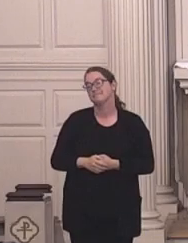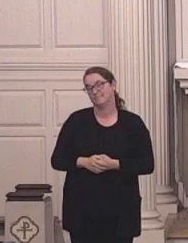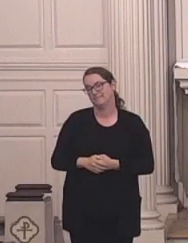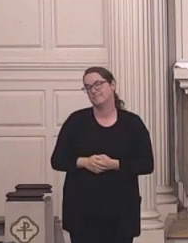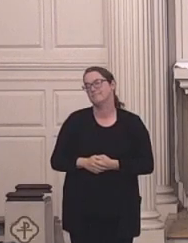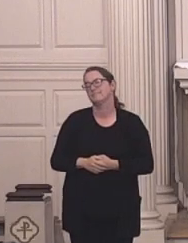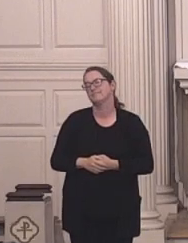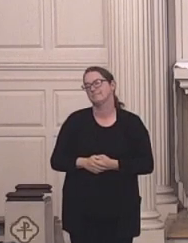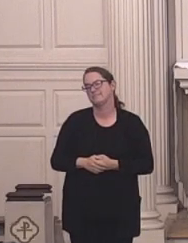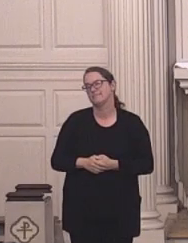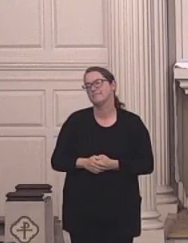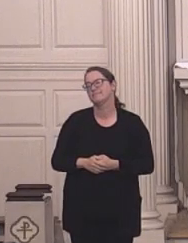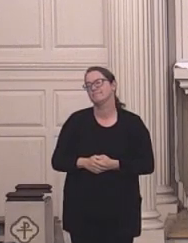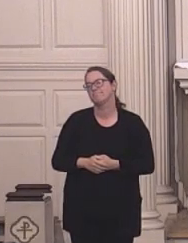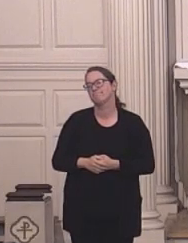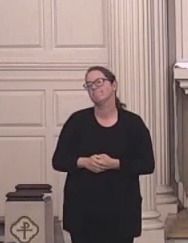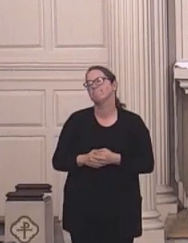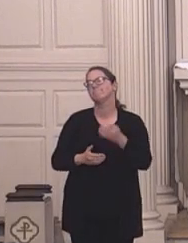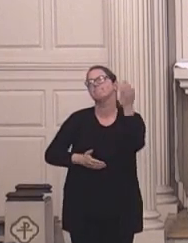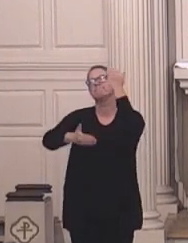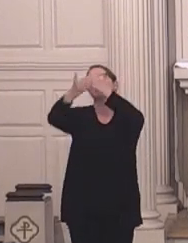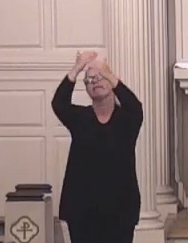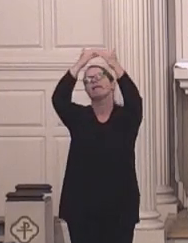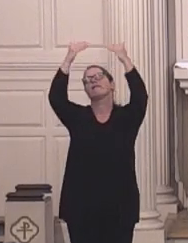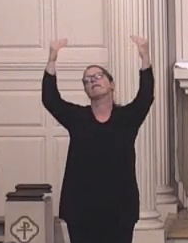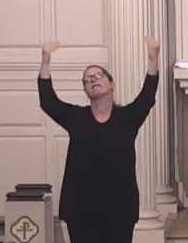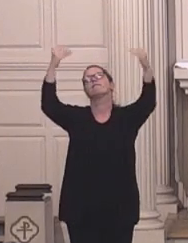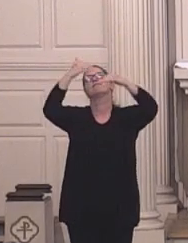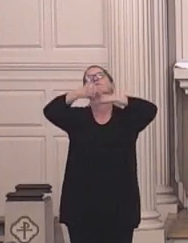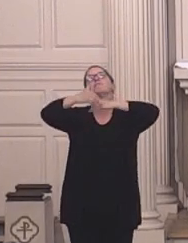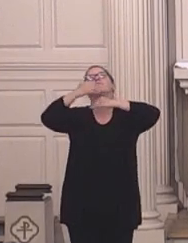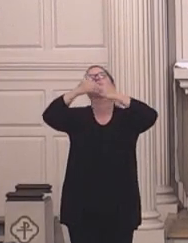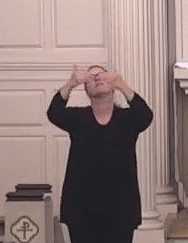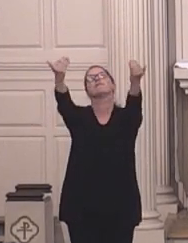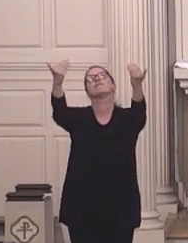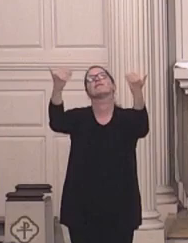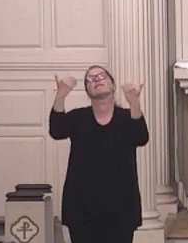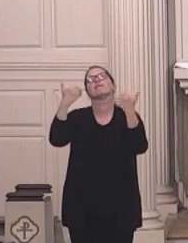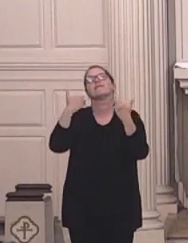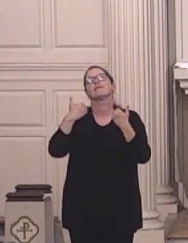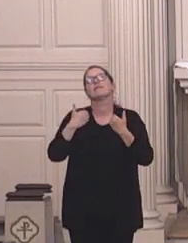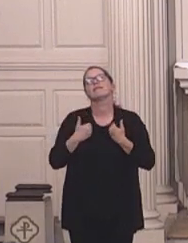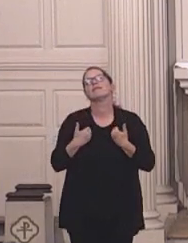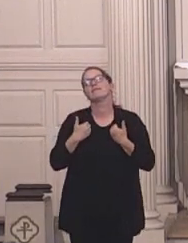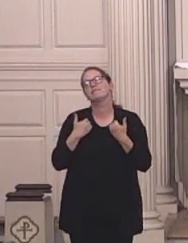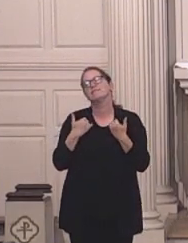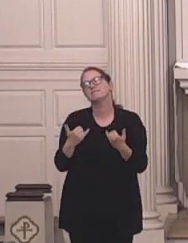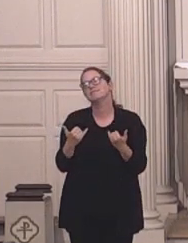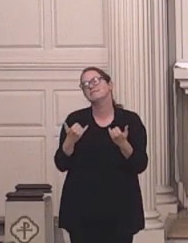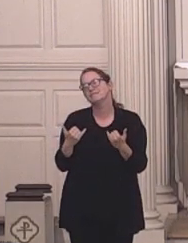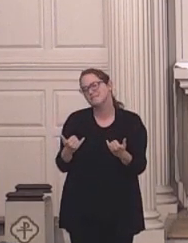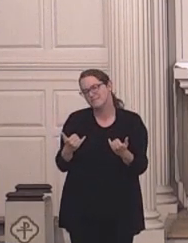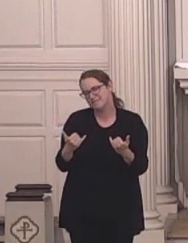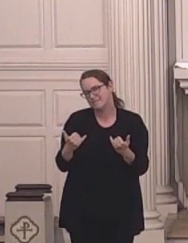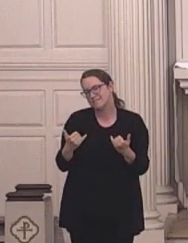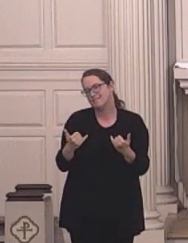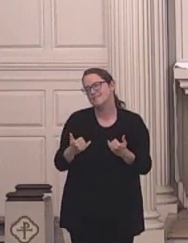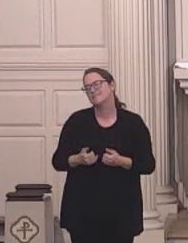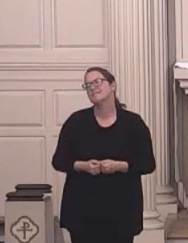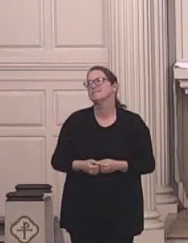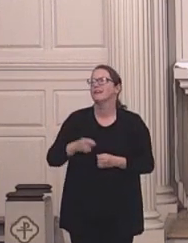the shepherd tend us, Jesu of your love befriend